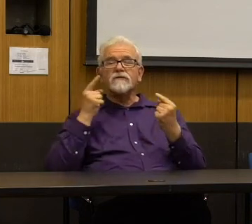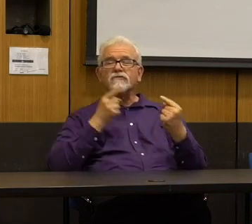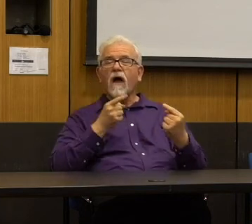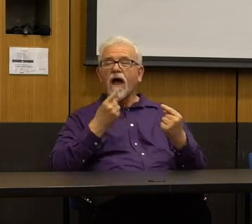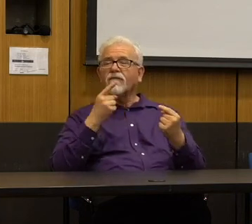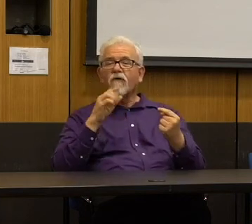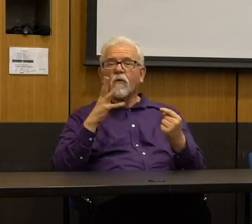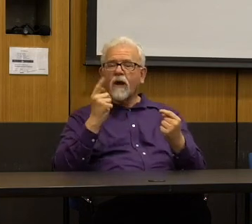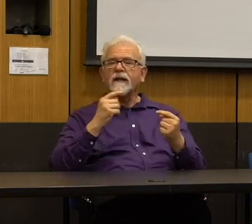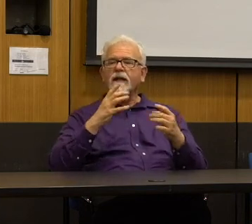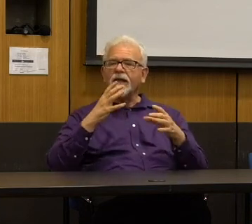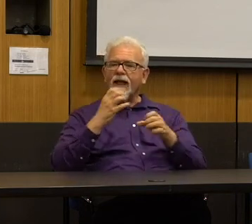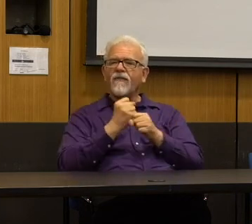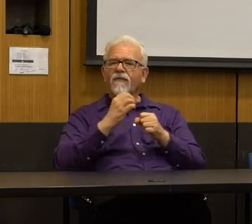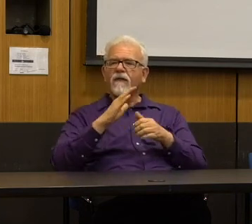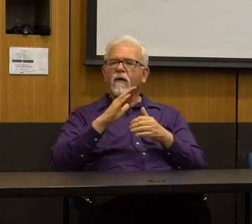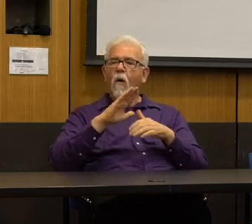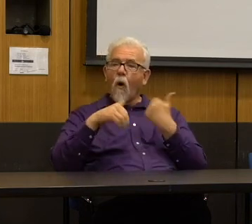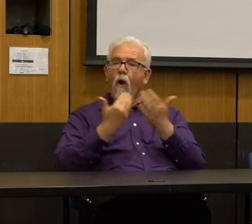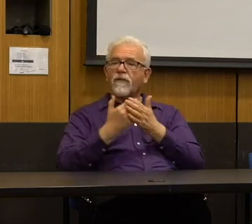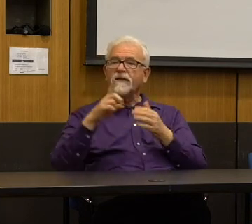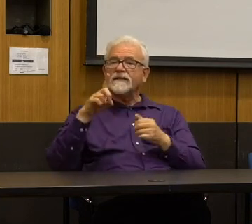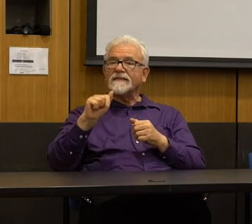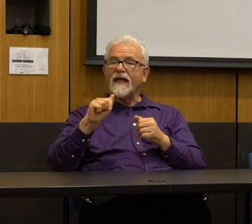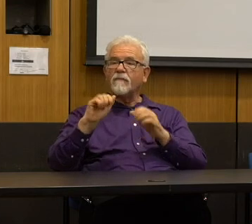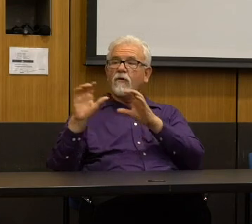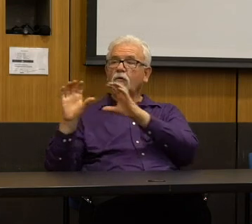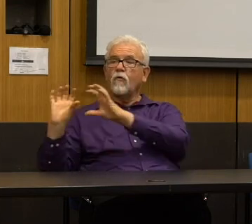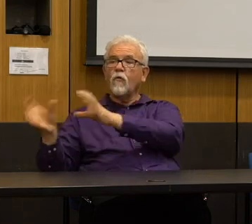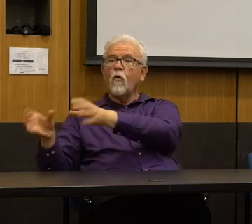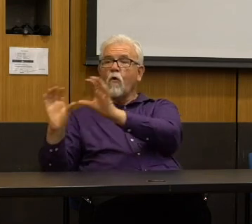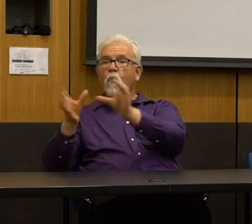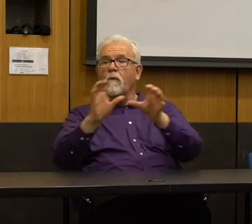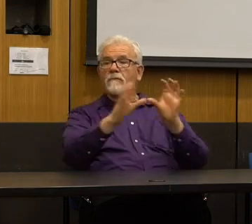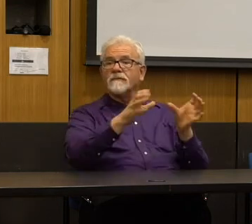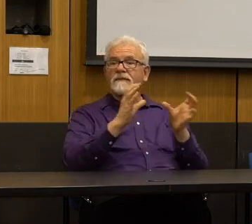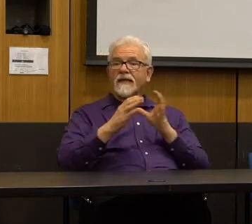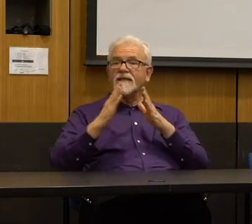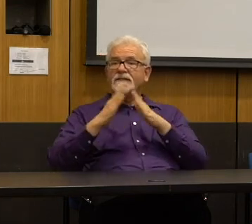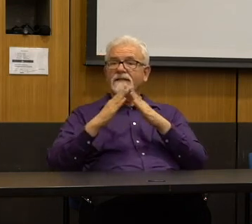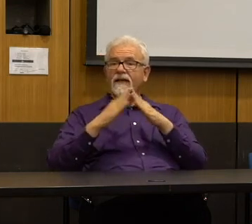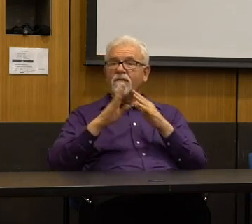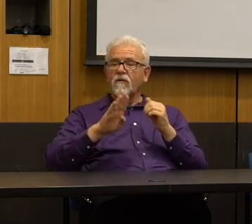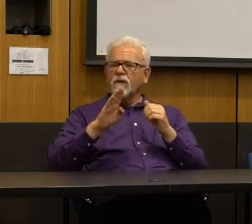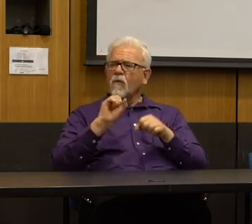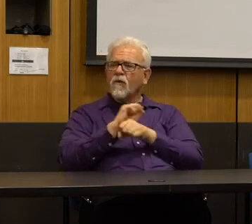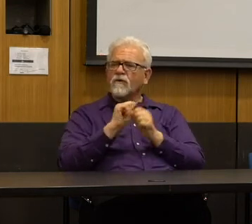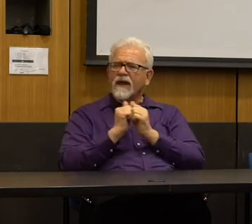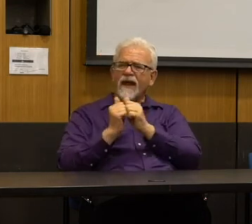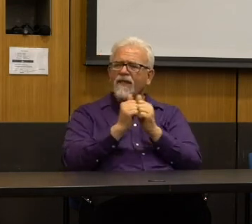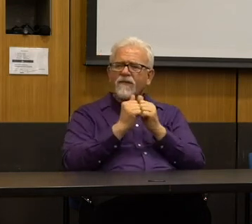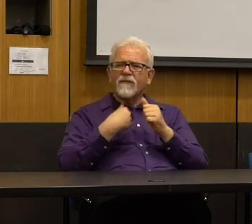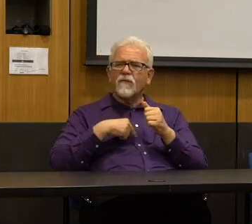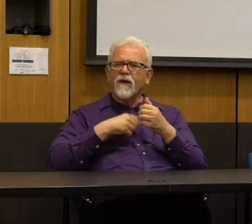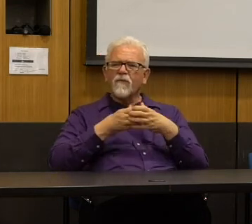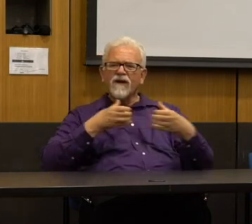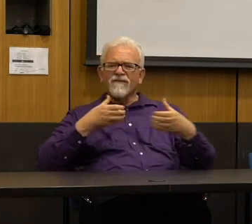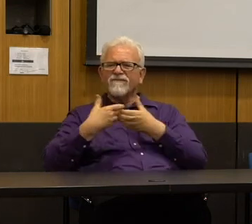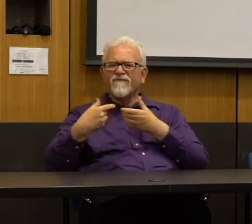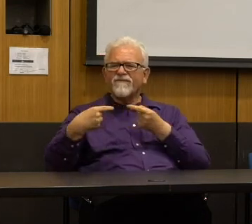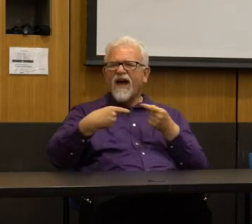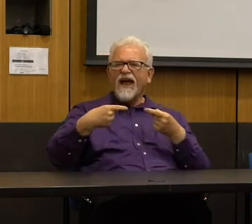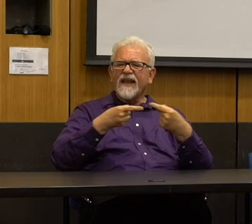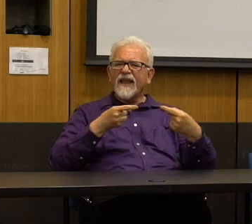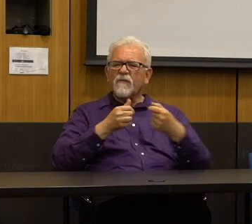all the disabled groups in the city to work together. And because we were fighting with each